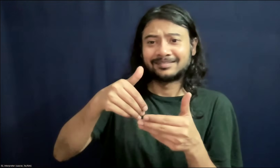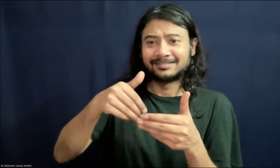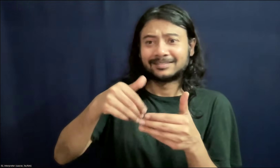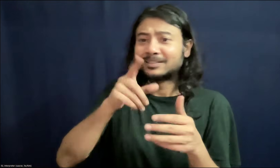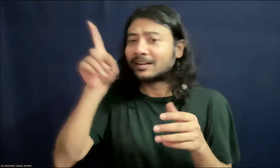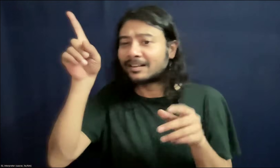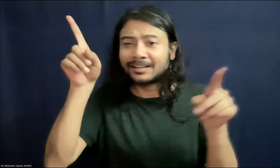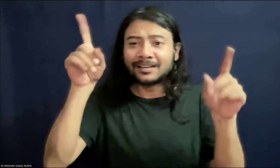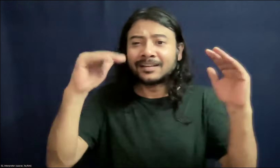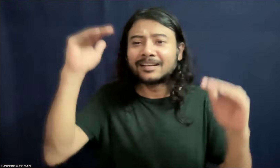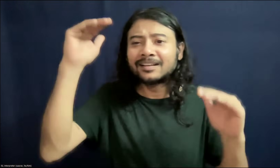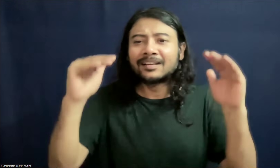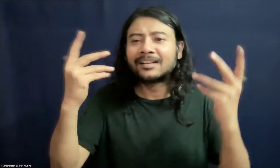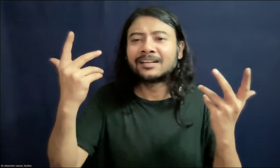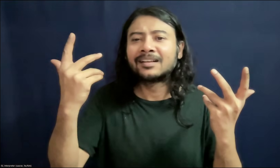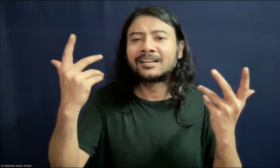the Purushottama.